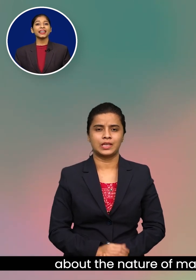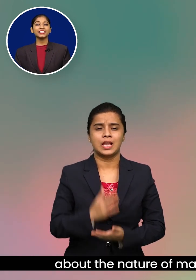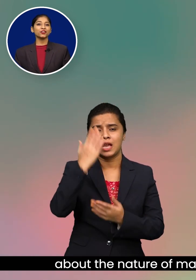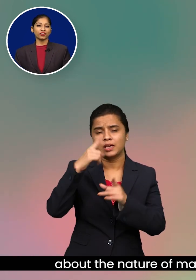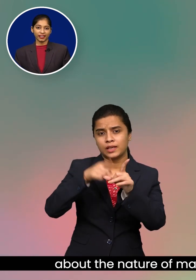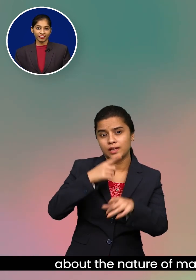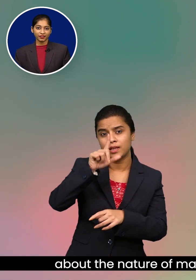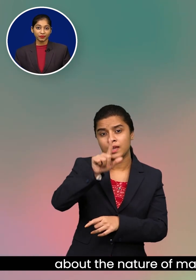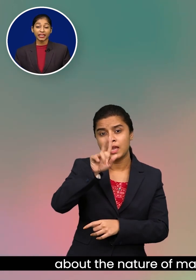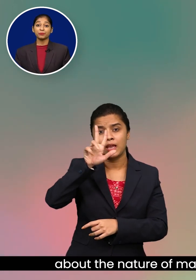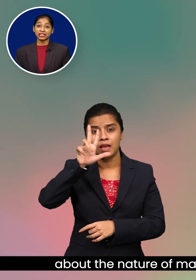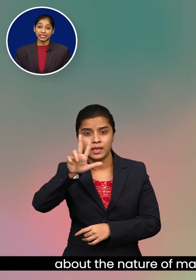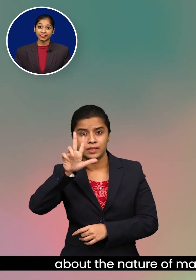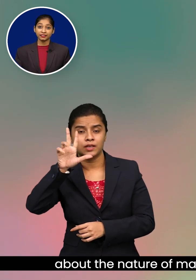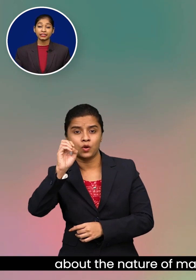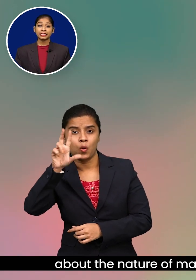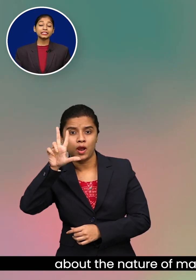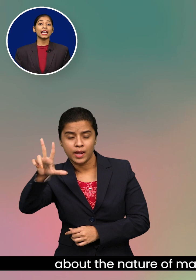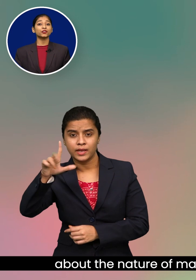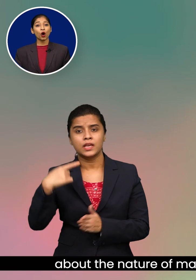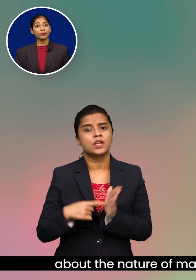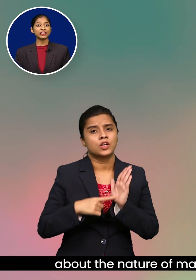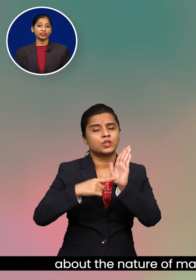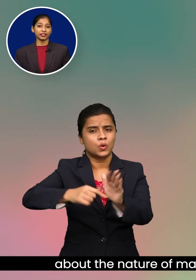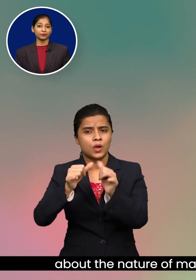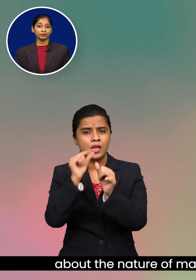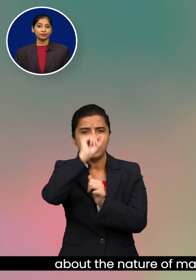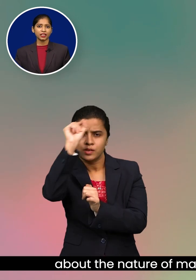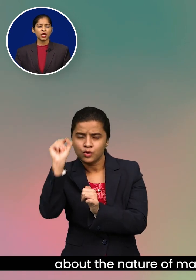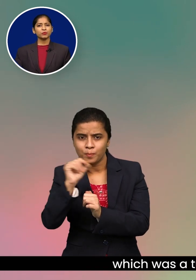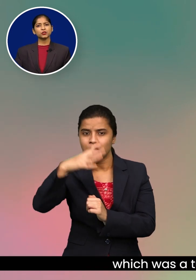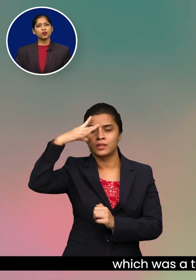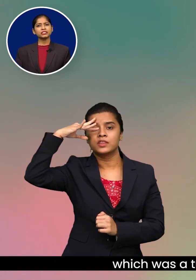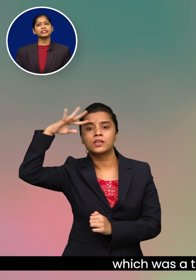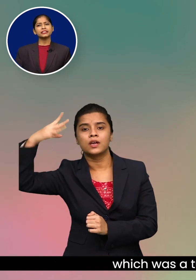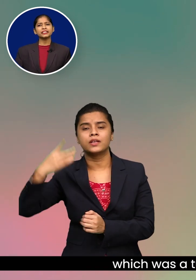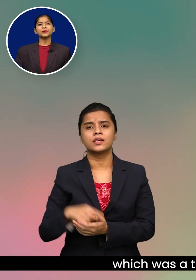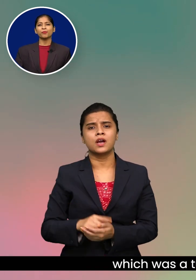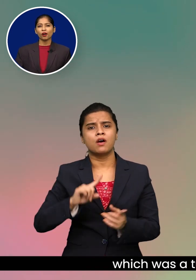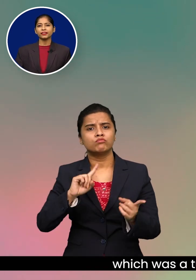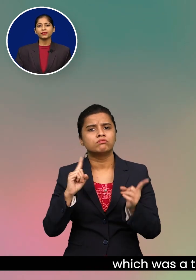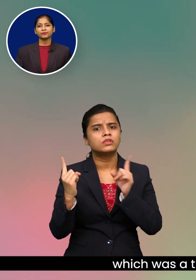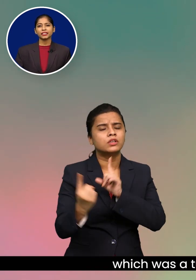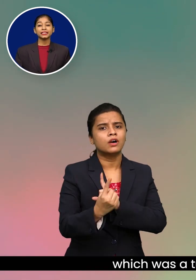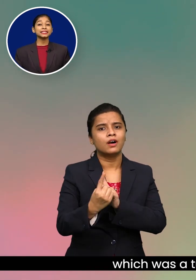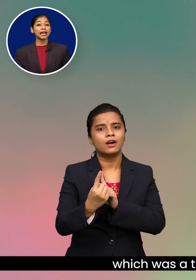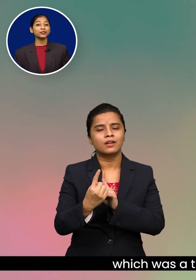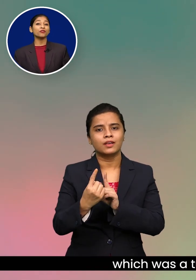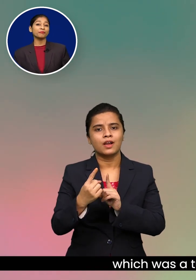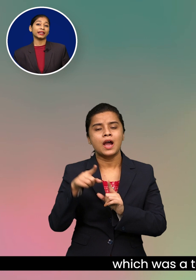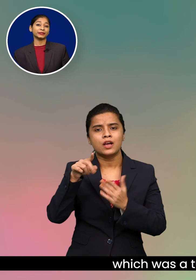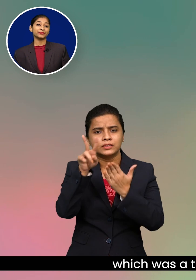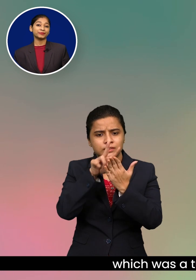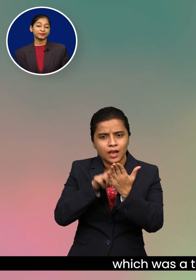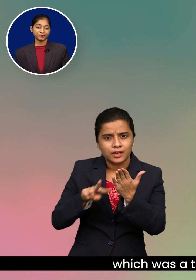In 1808, he presented his atomic theory, which was a turning point in the study